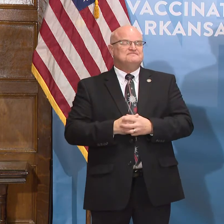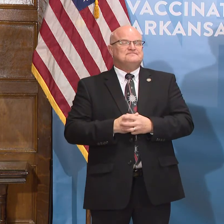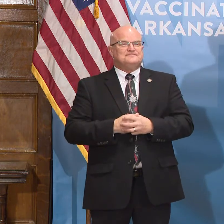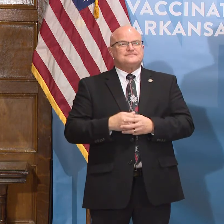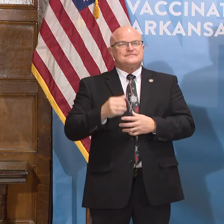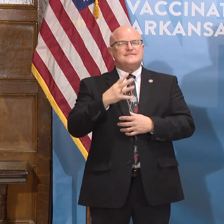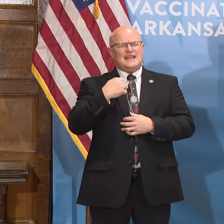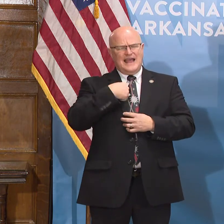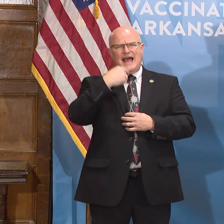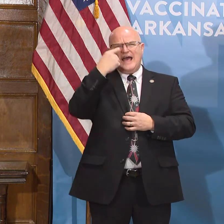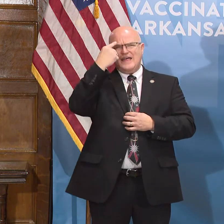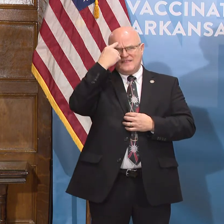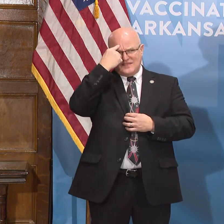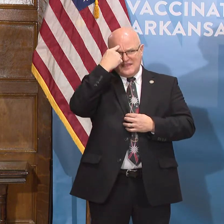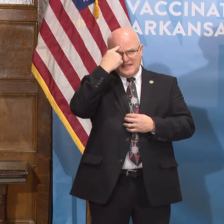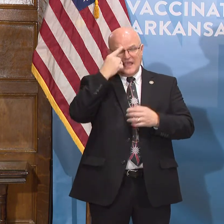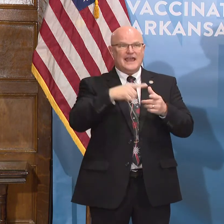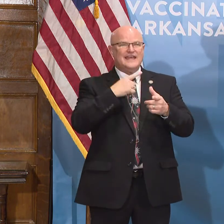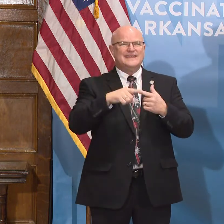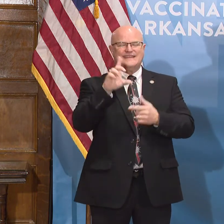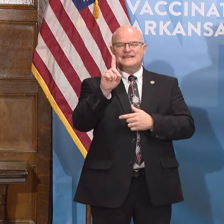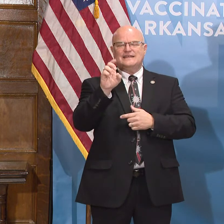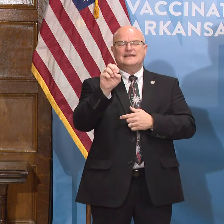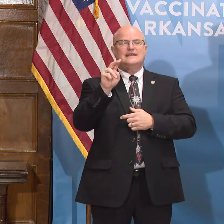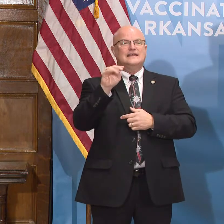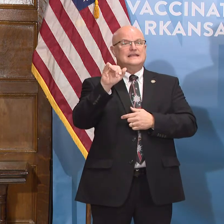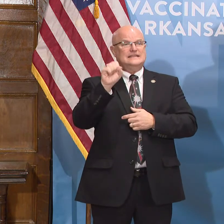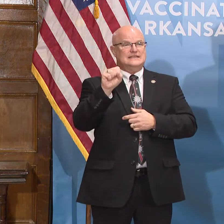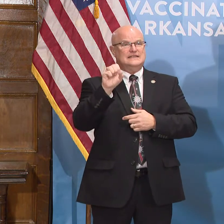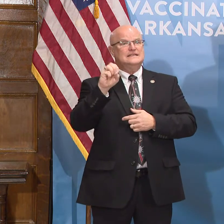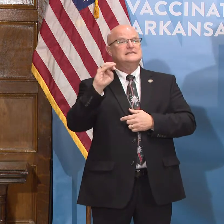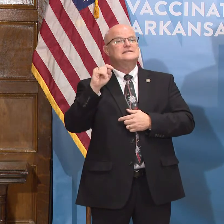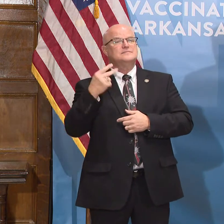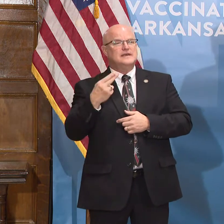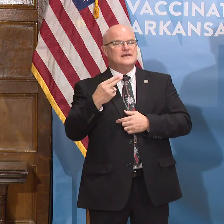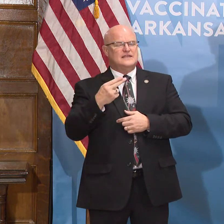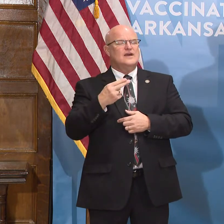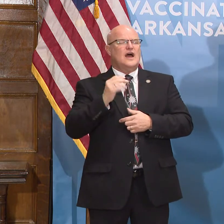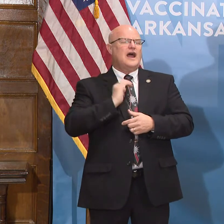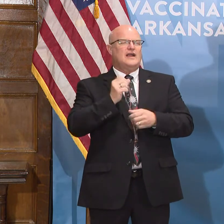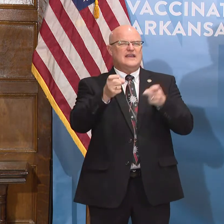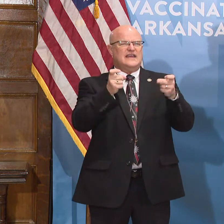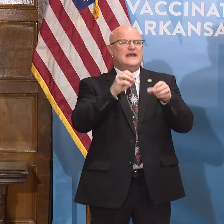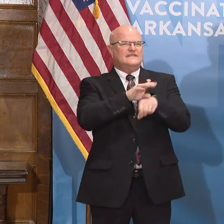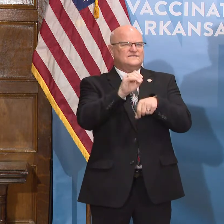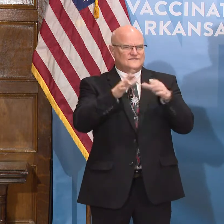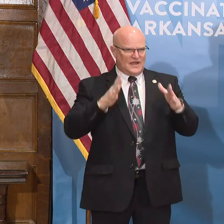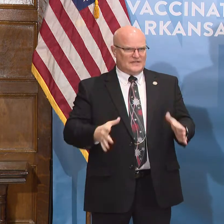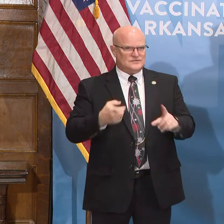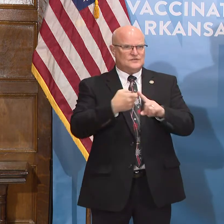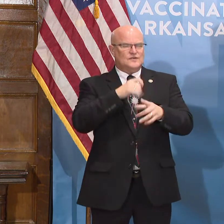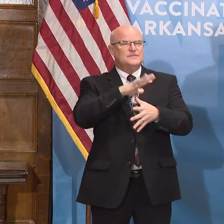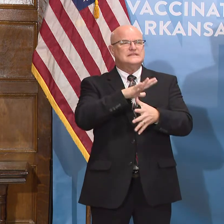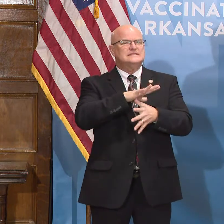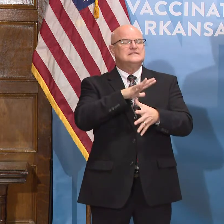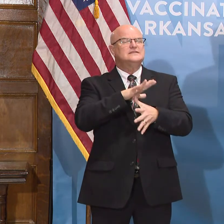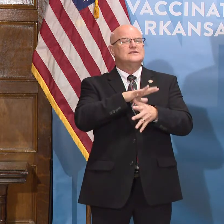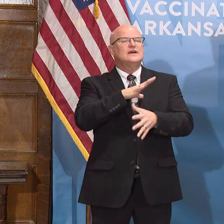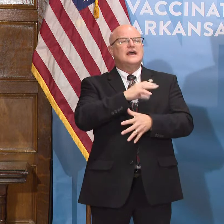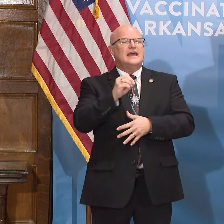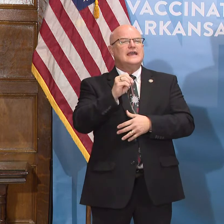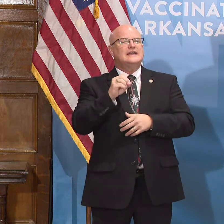And I believe that covered it. And Dennis Smith here with our senior advisors for healthcare at Department of